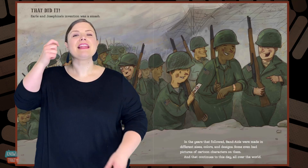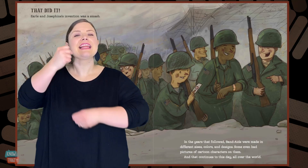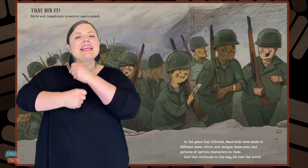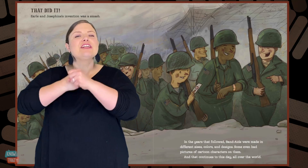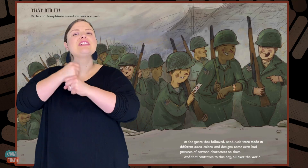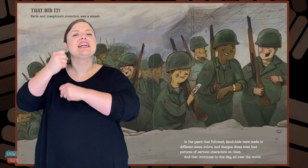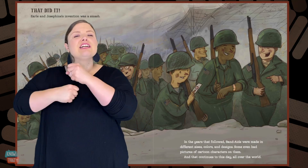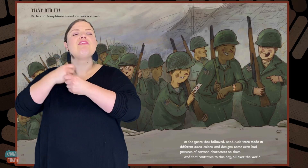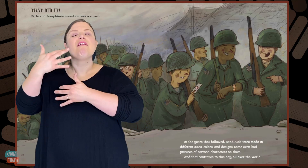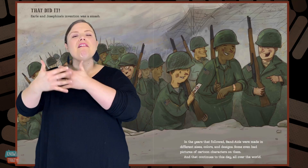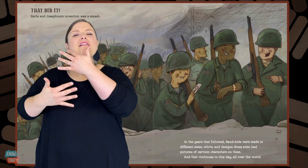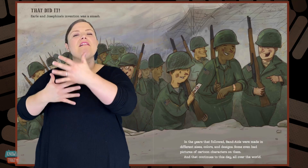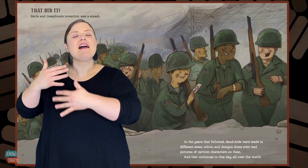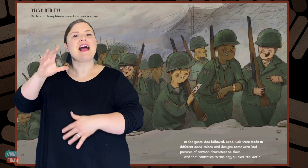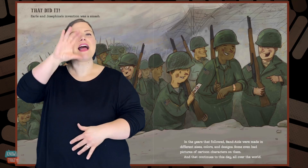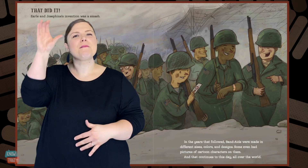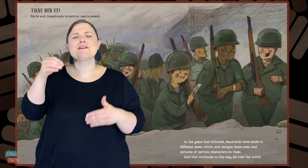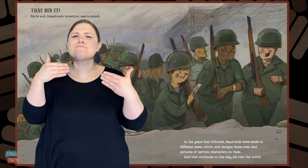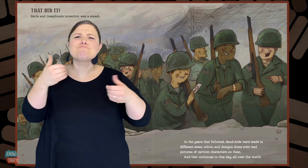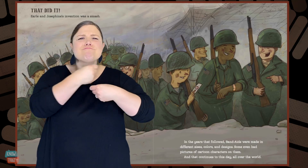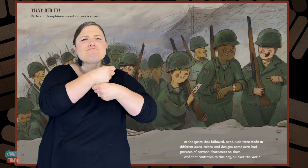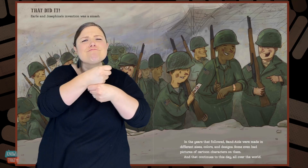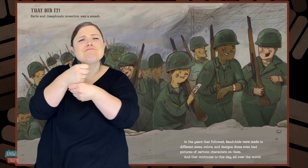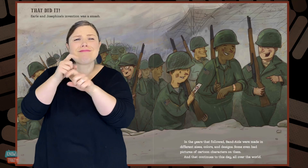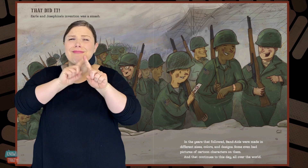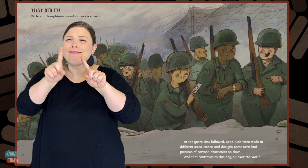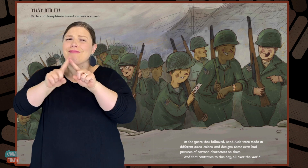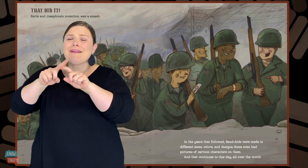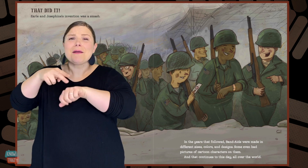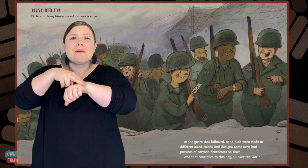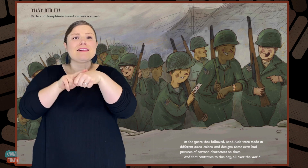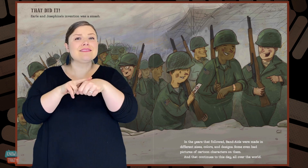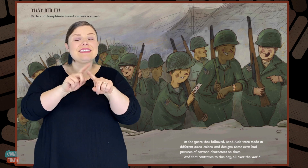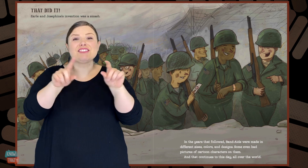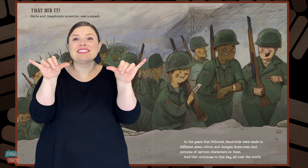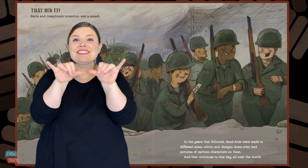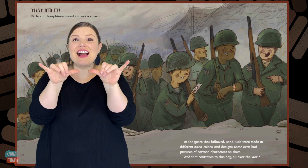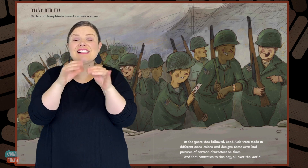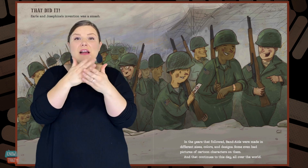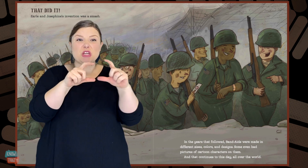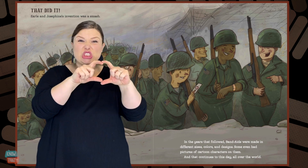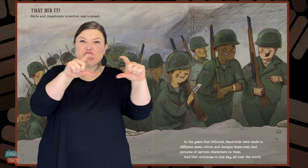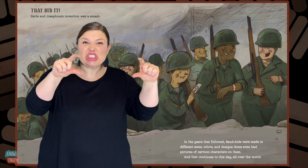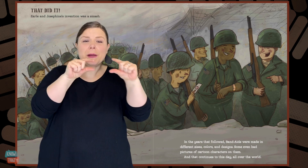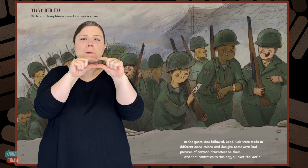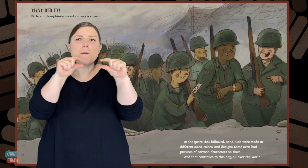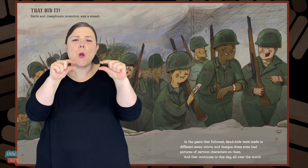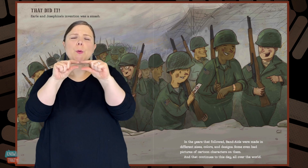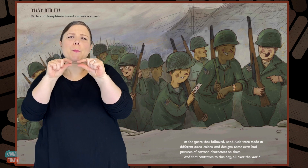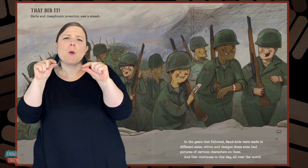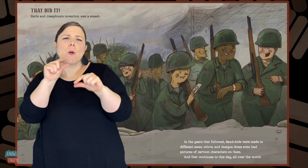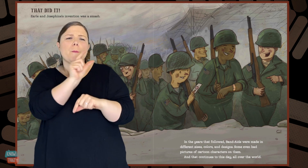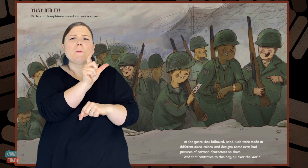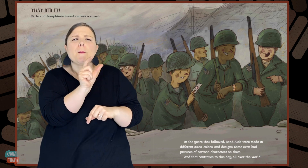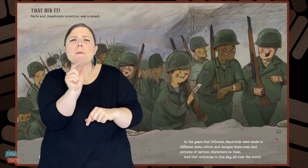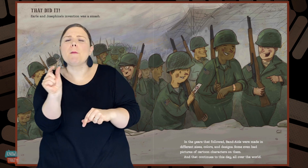In the years that followed, Band-Aids were made in different sizes, different colors,